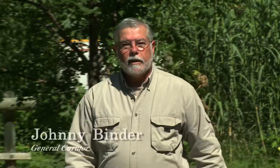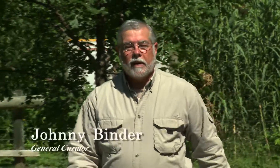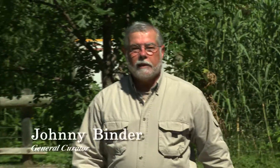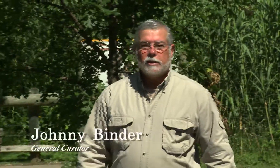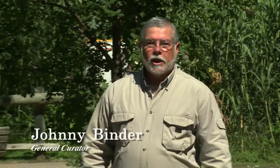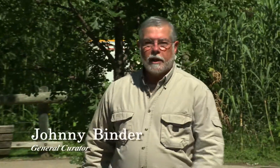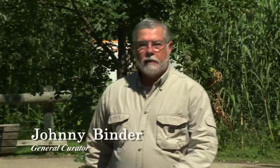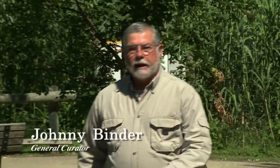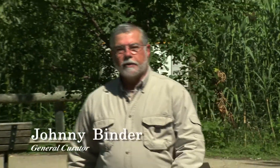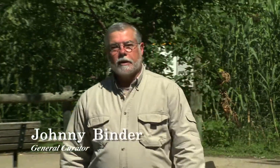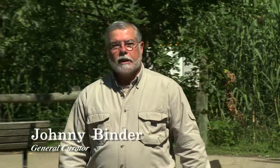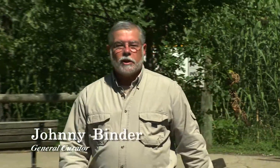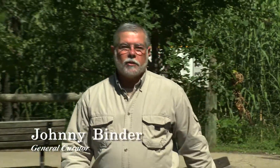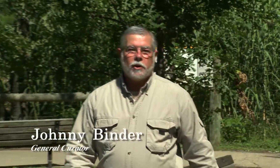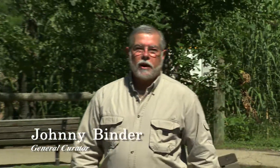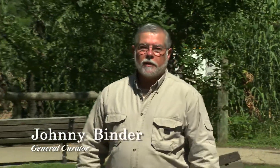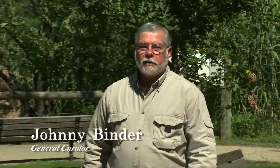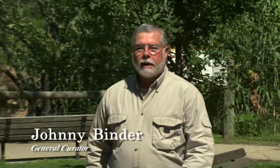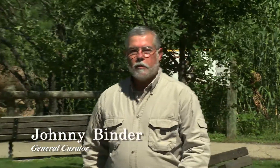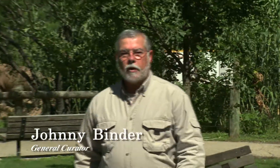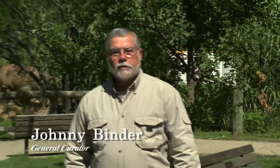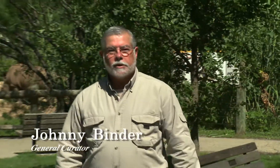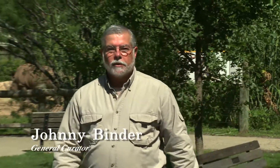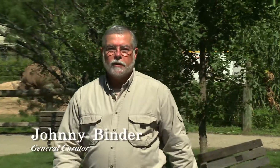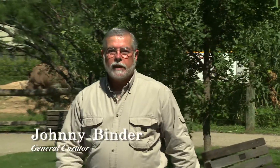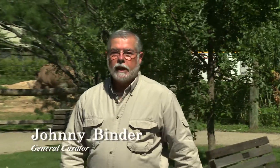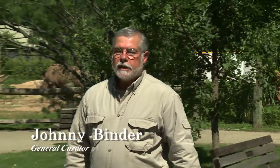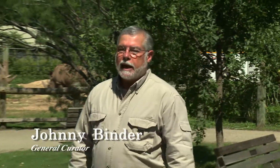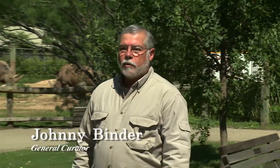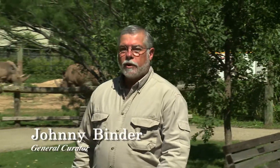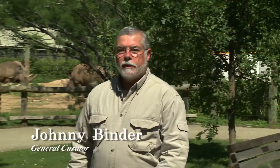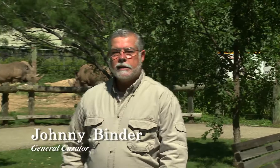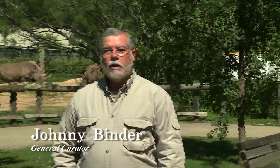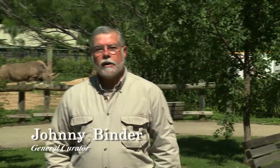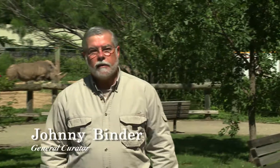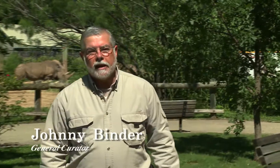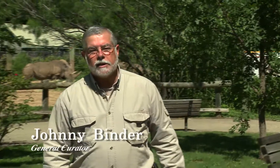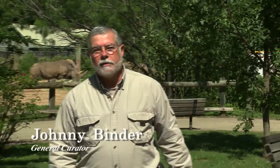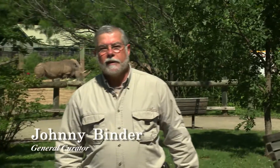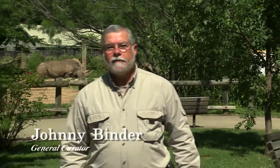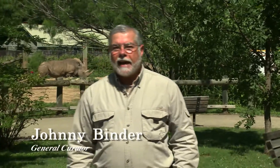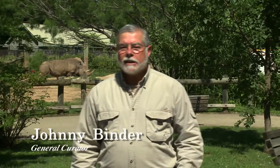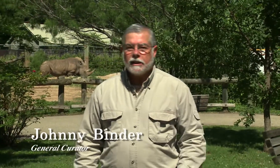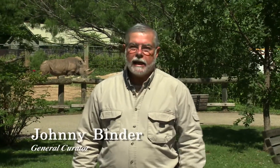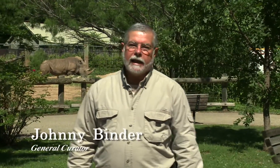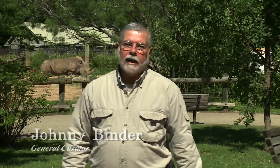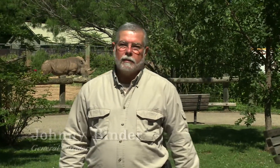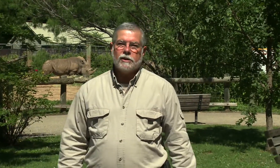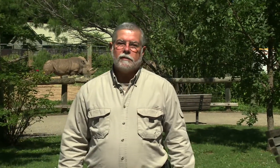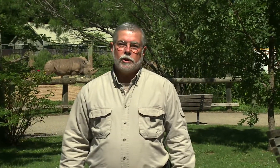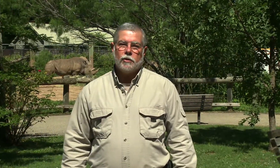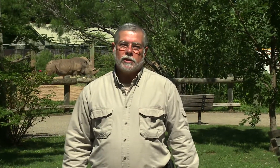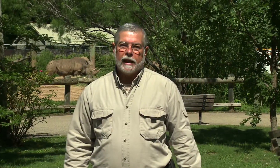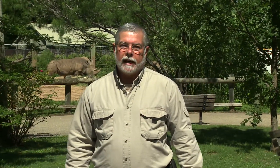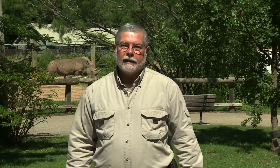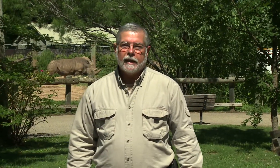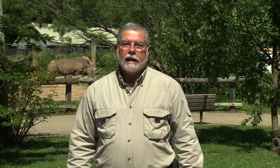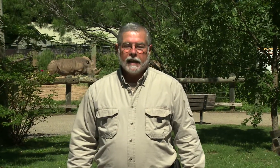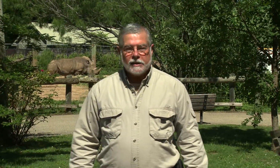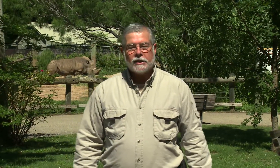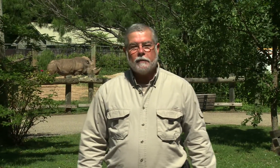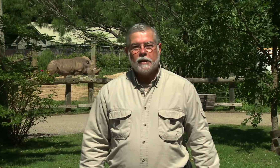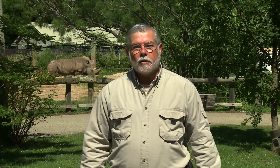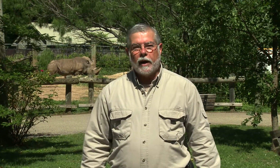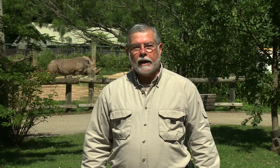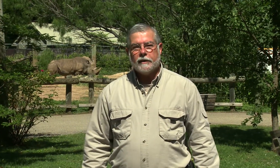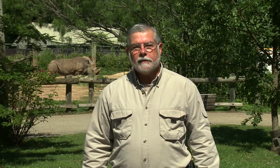Hello, my name is Johnny Binder, General Curator of Cameron Park Zoo. Today we're going to be talking about some of the fascinating elements of zoo design.